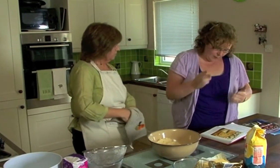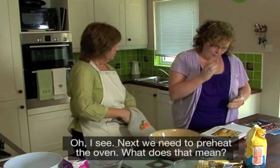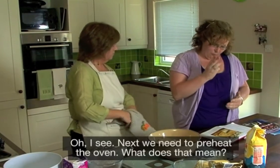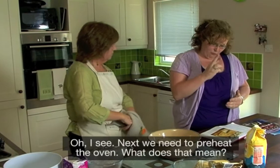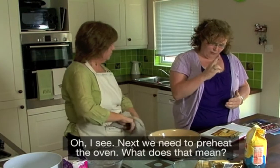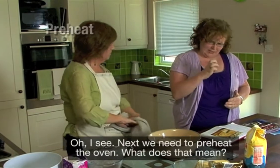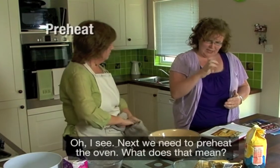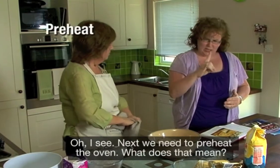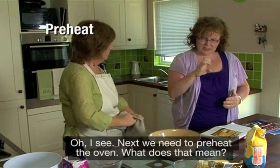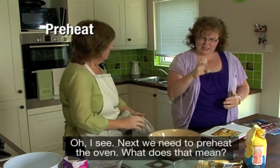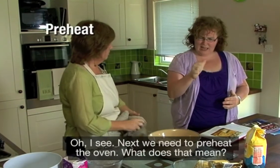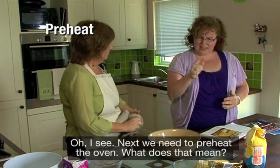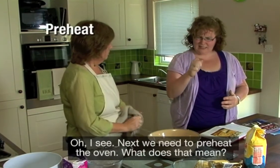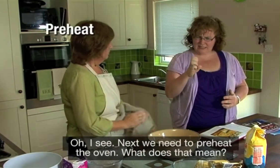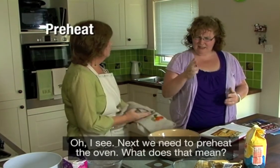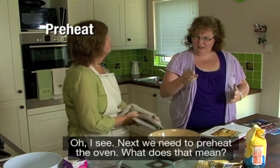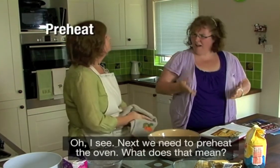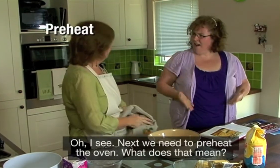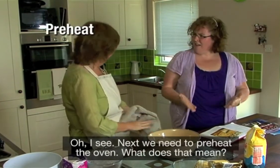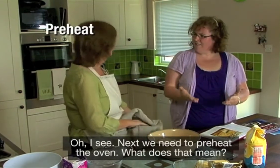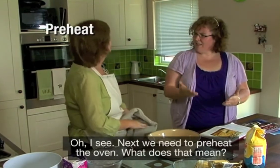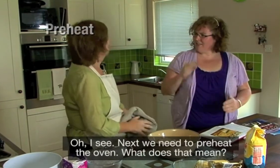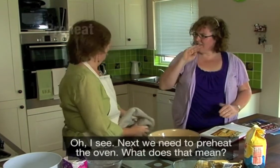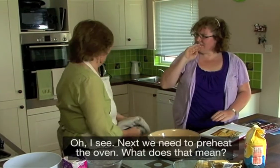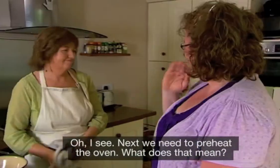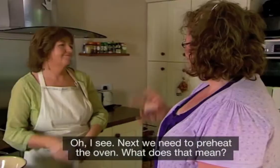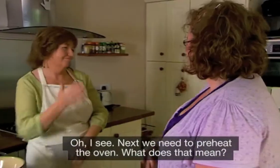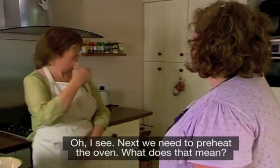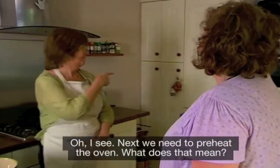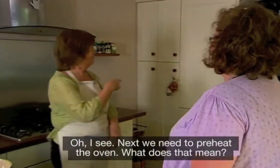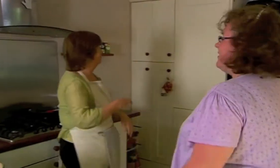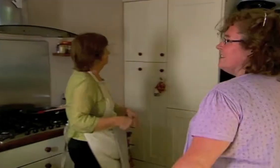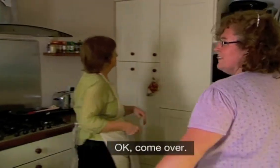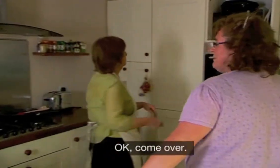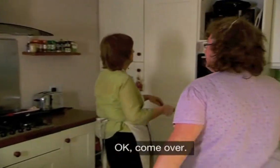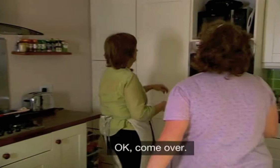Oh, I see. So next we need to preheat the oven. What does that mean? Okay, come over.